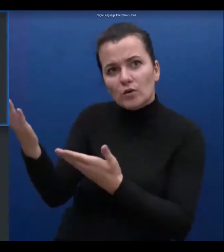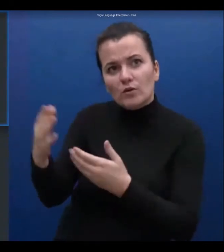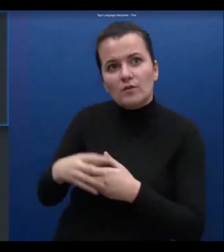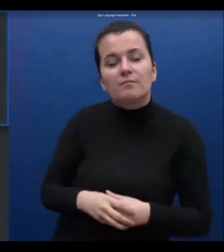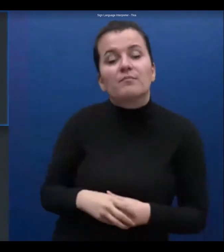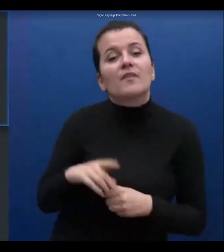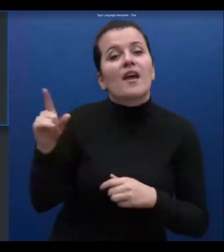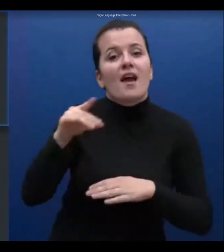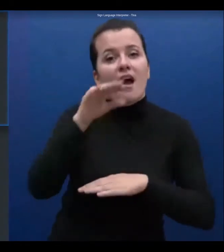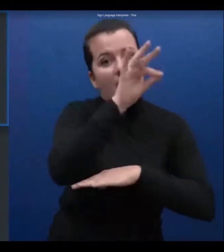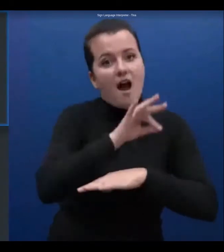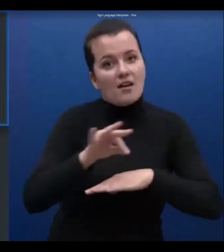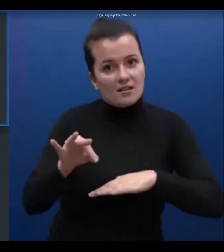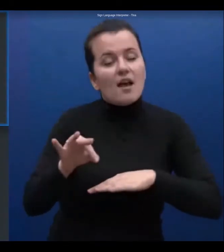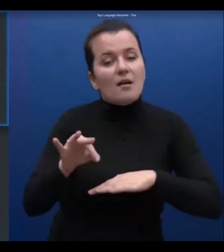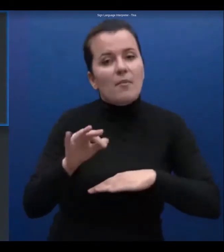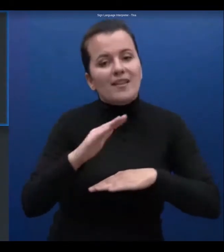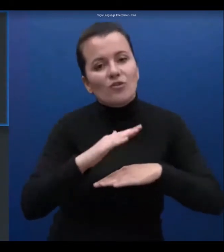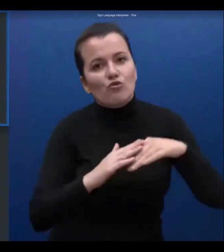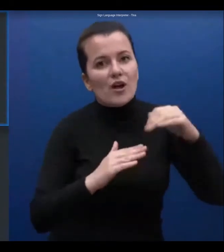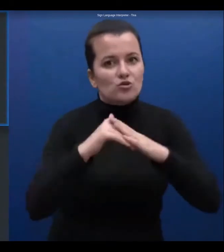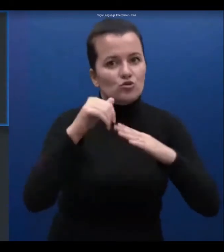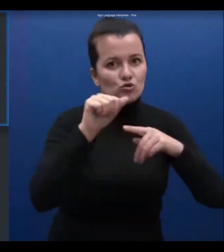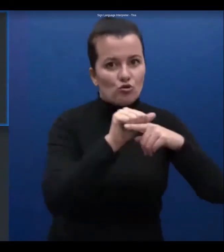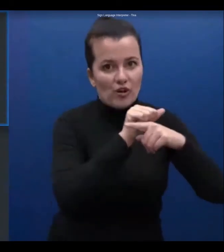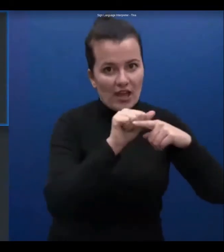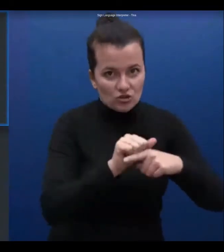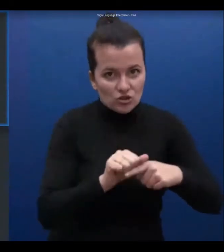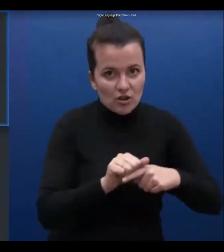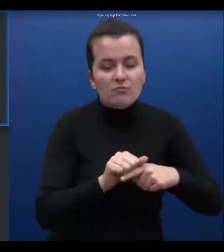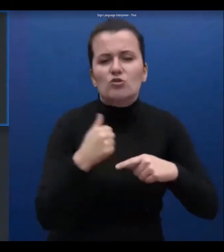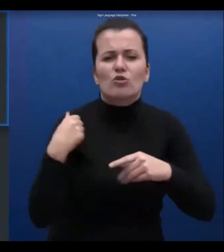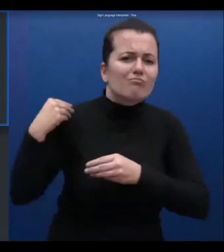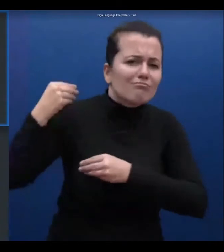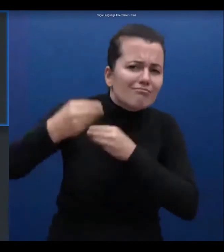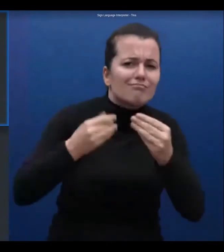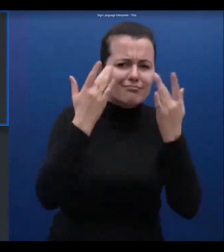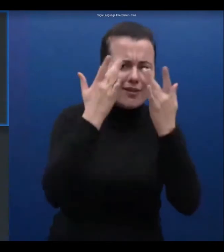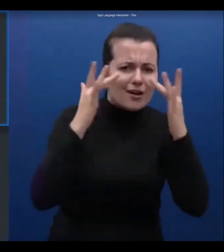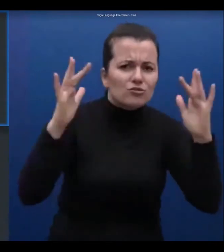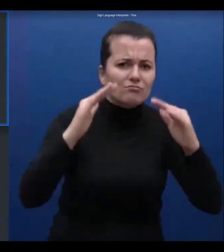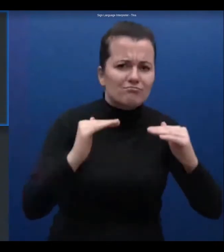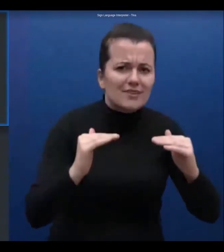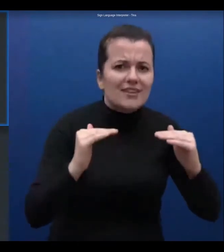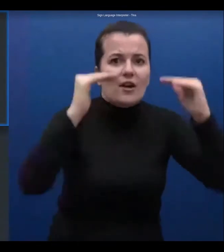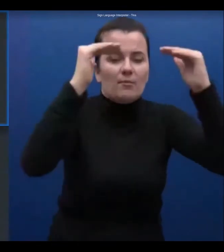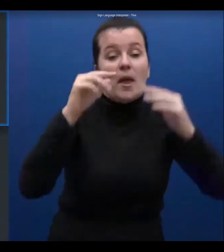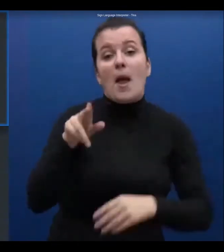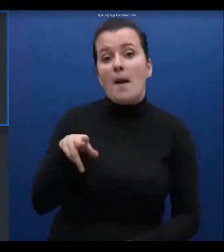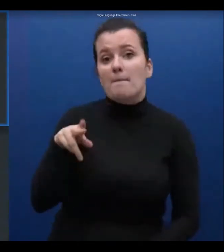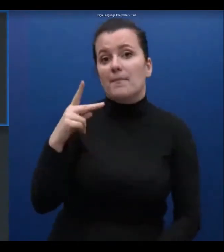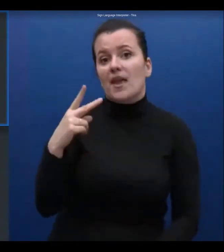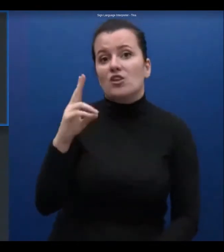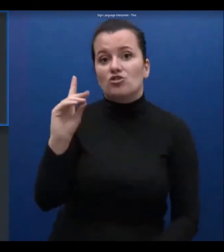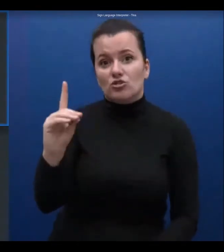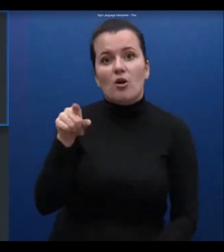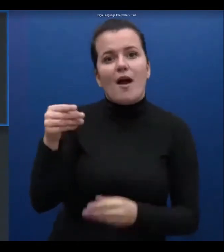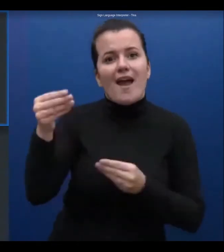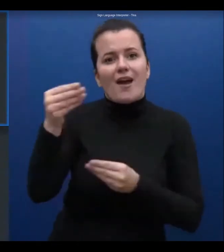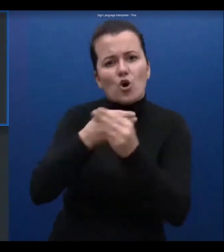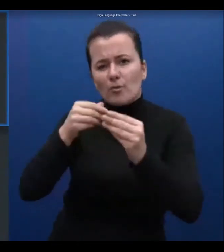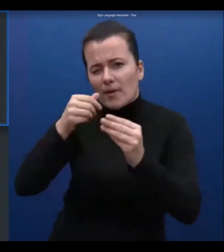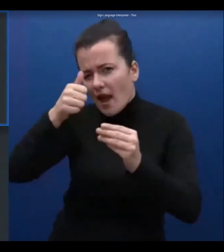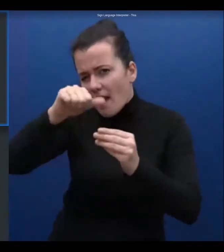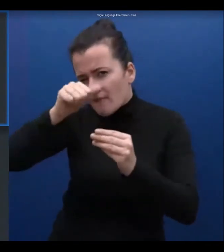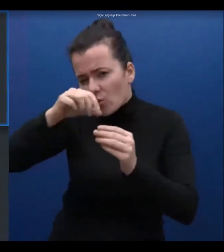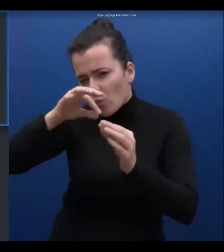architect, specialized on cultural heritage development and PhD on economic valuations and real